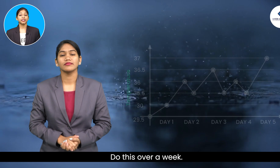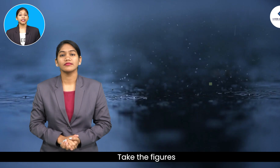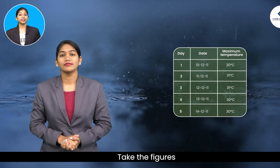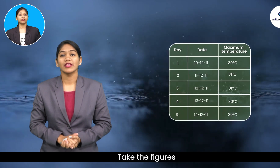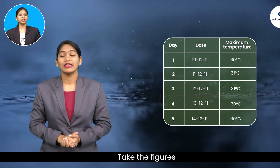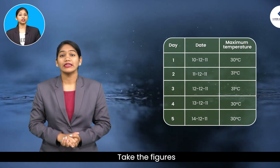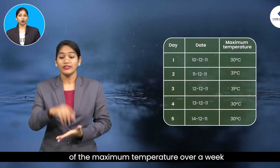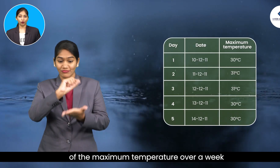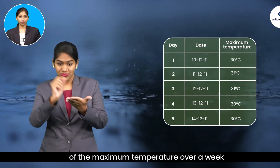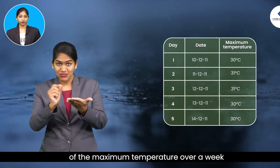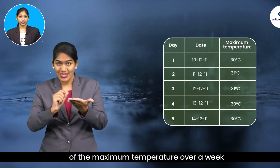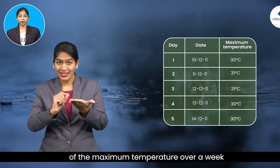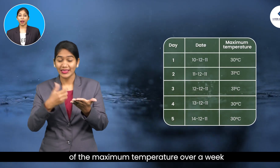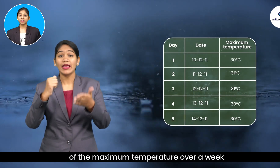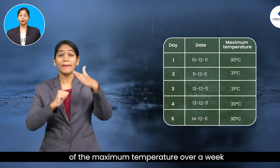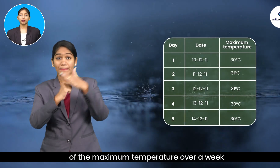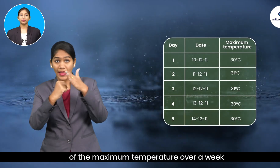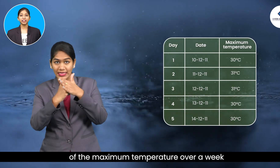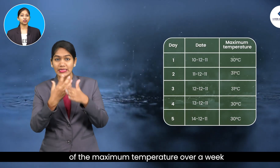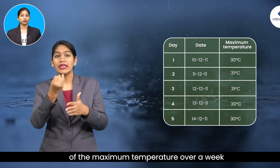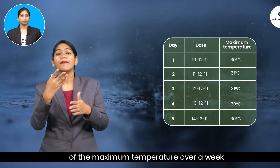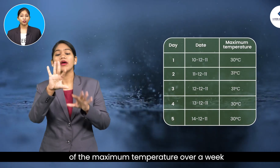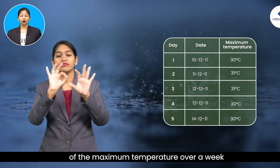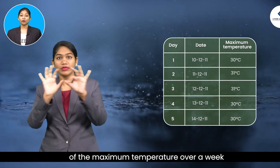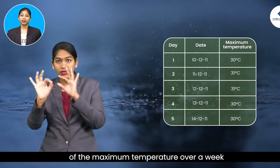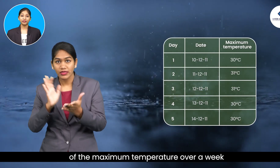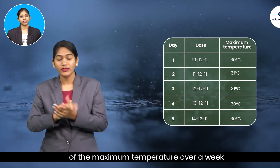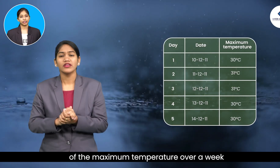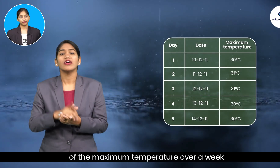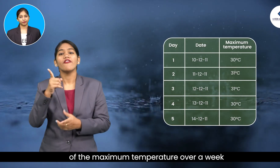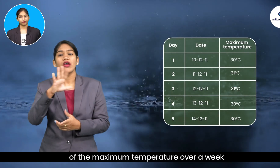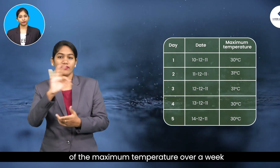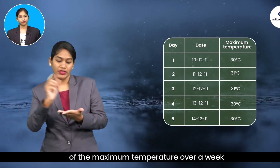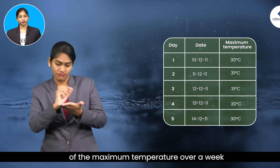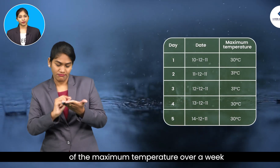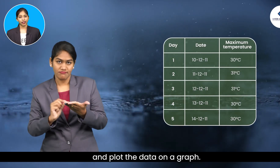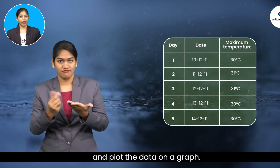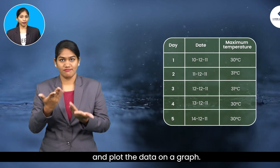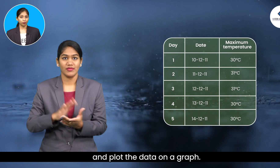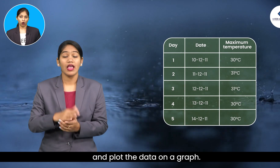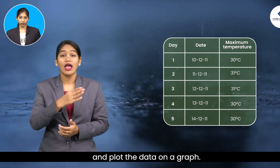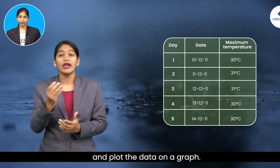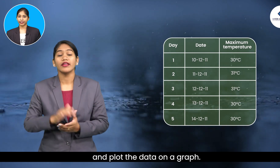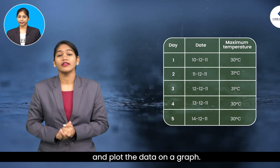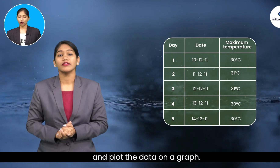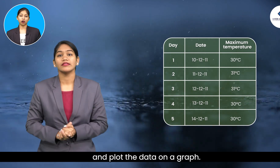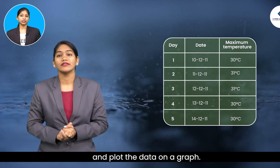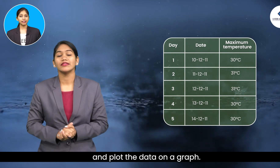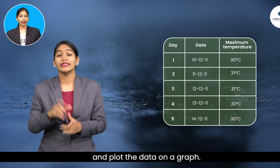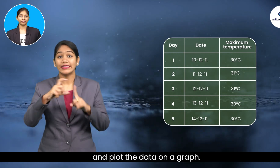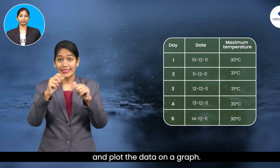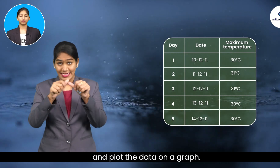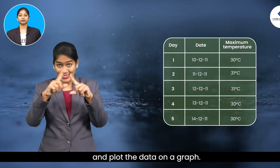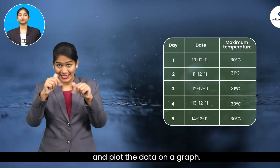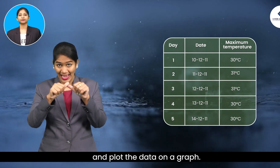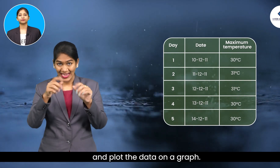Take the figures of The maximum temperature Over a week And plot the data On